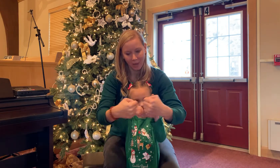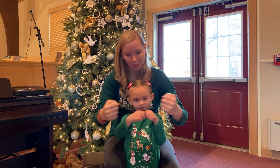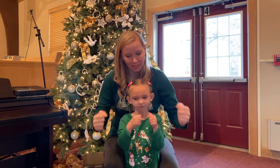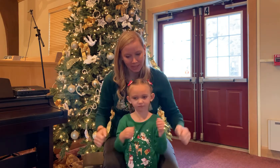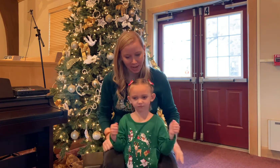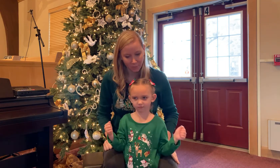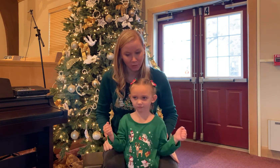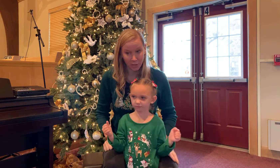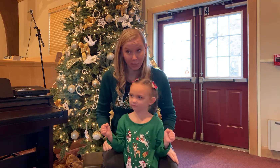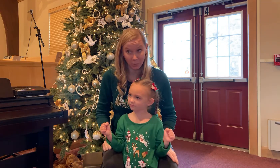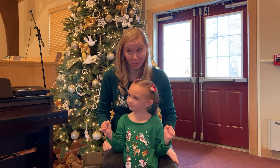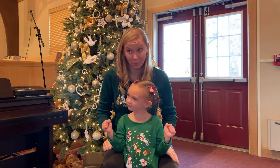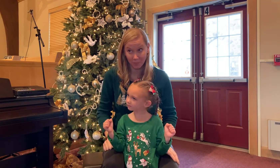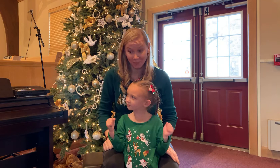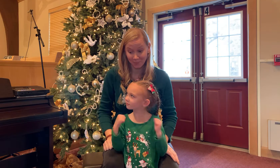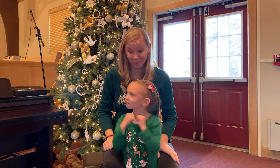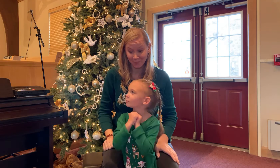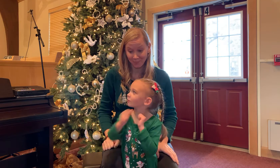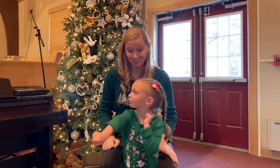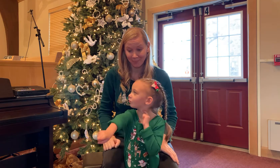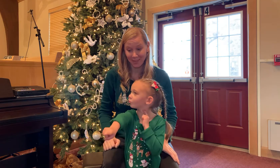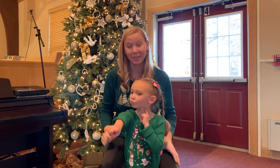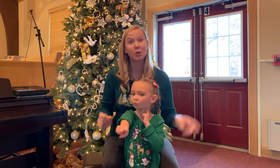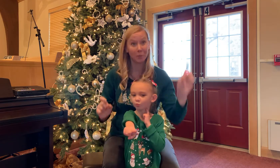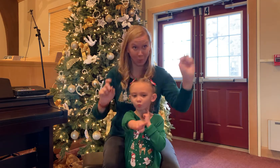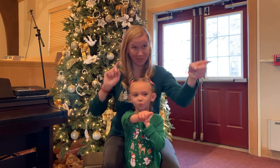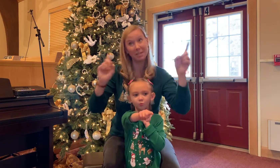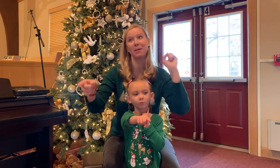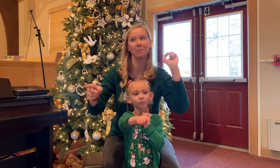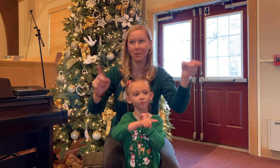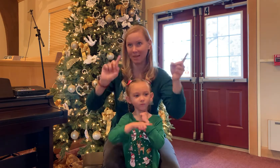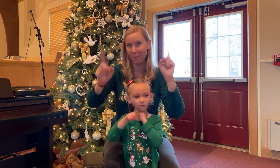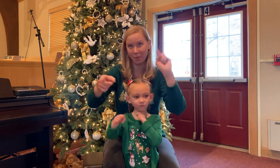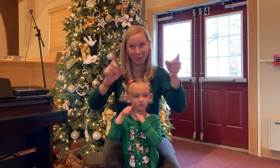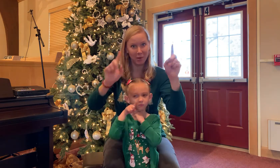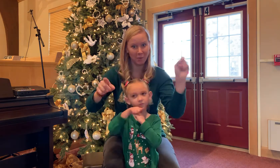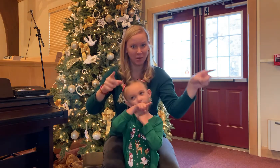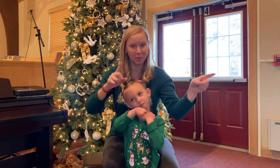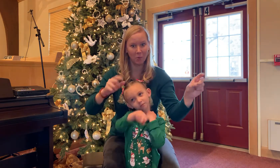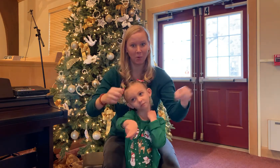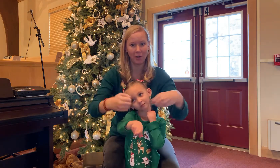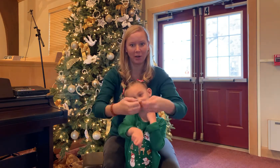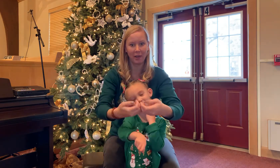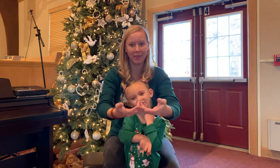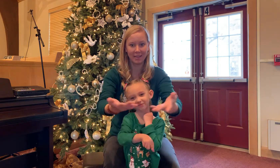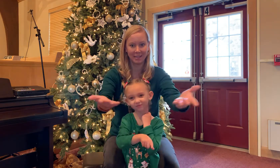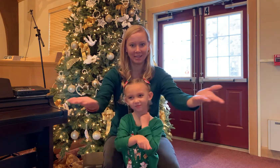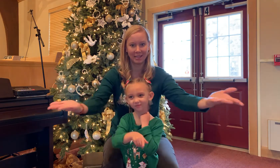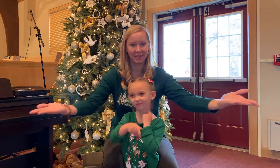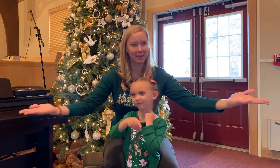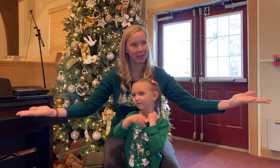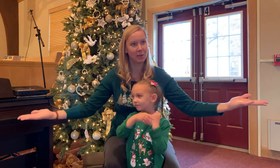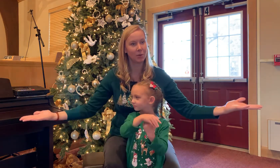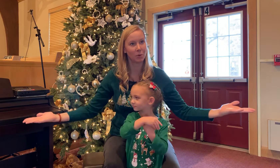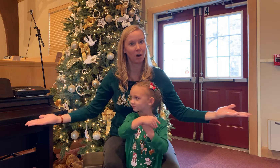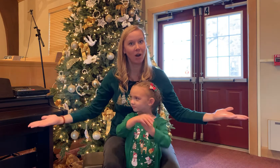the sign for you? You can point to people, yep, you, or you can go like this, you, all of